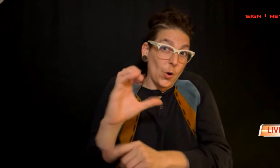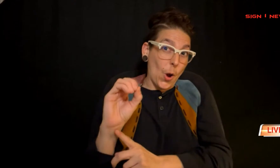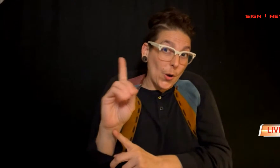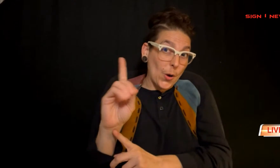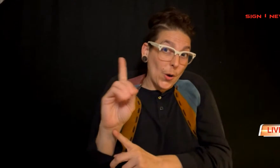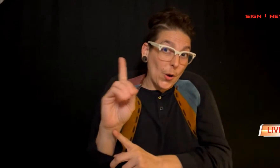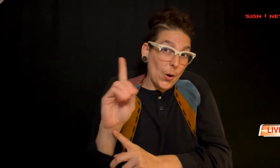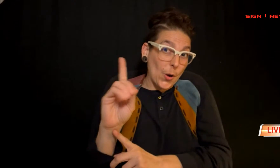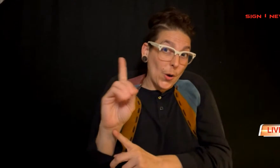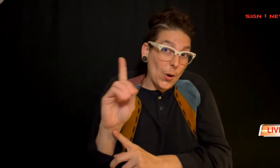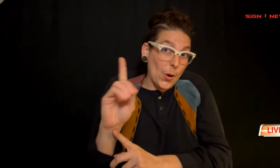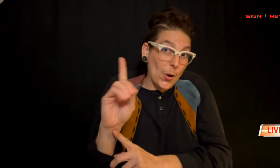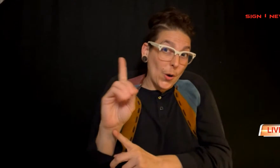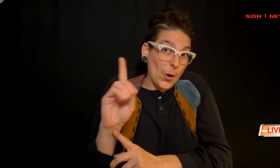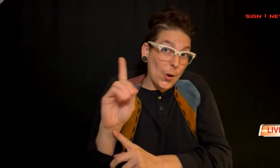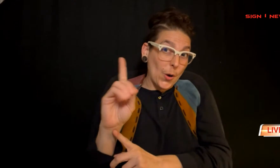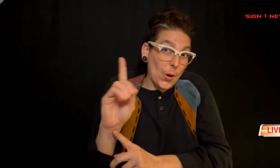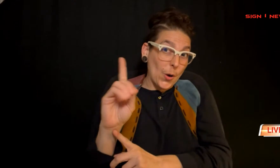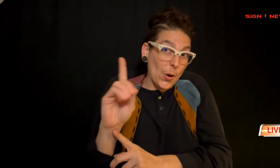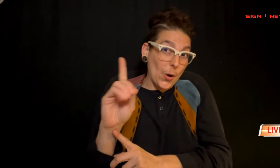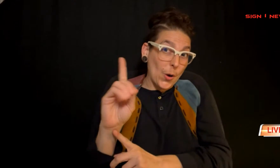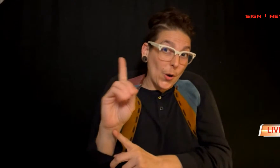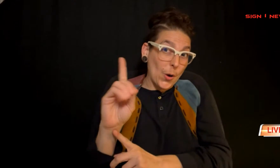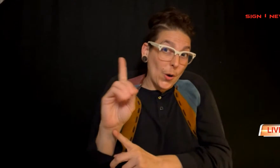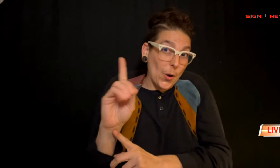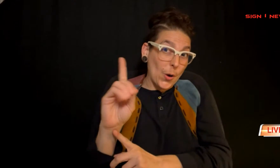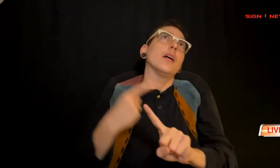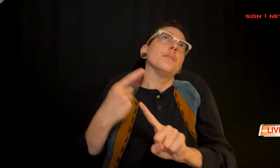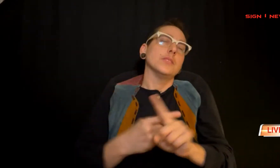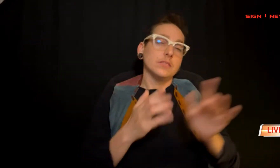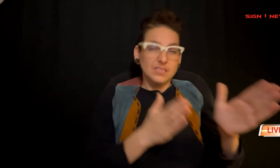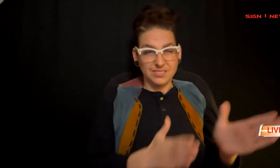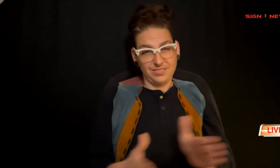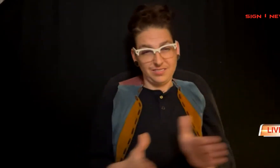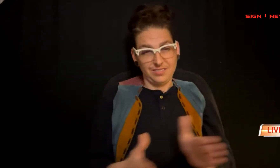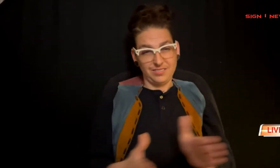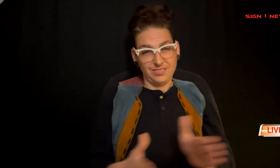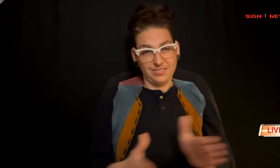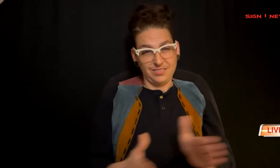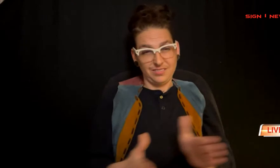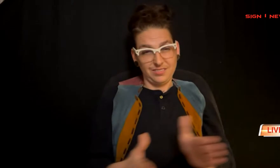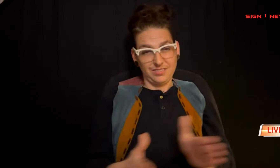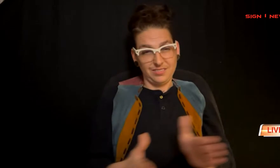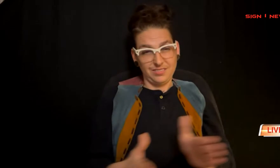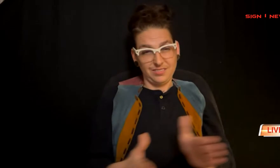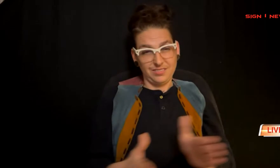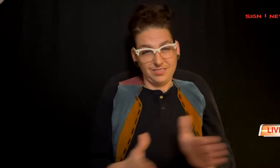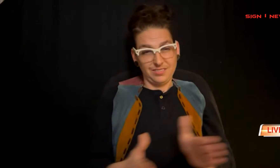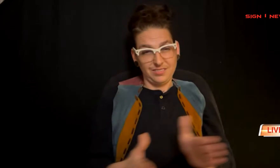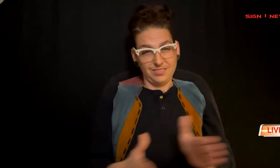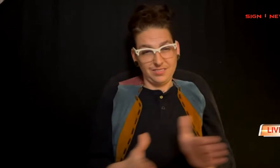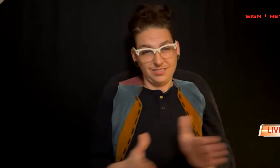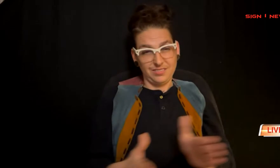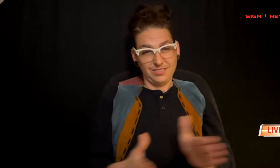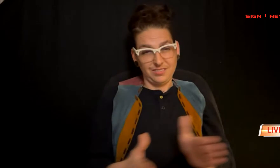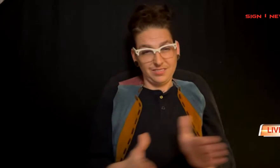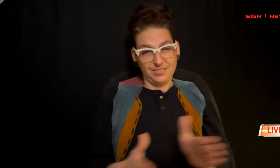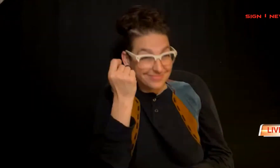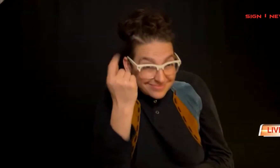Sean Hayter spent months preparing for the movie Coda and making it accessible as